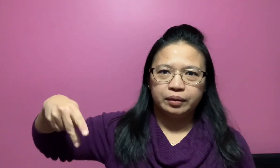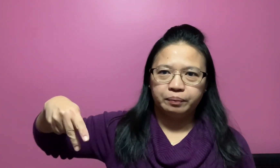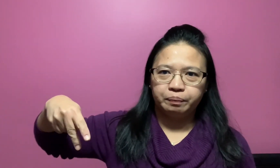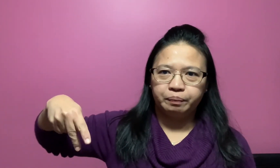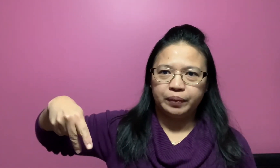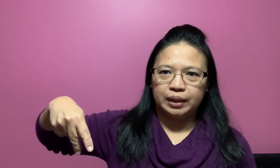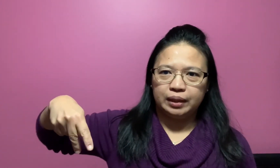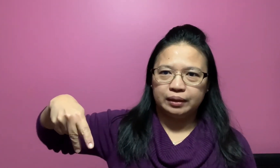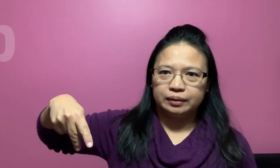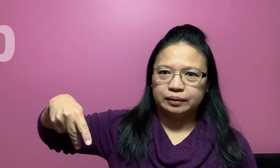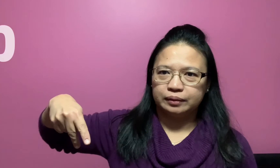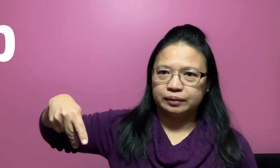P,